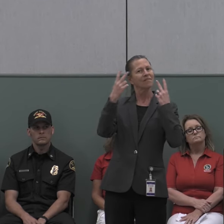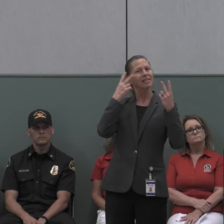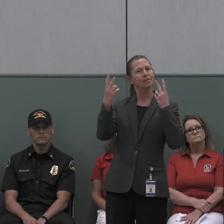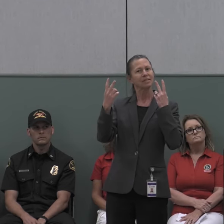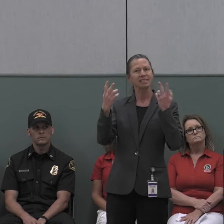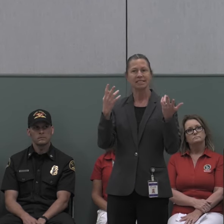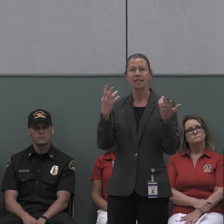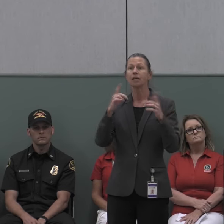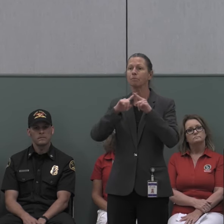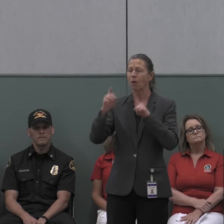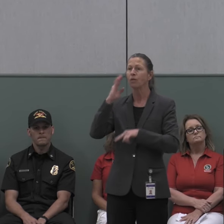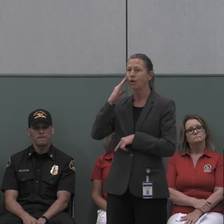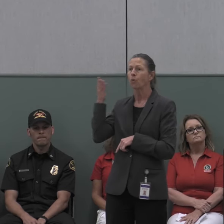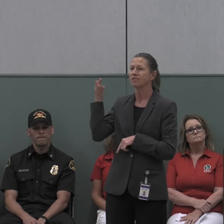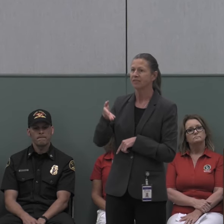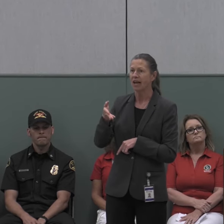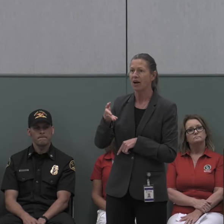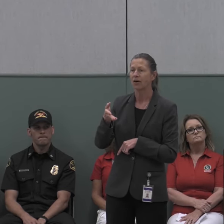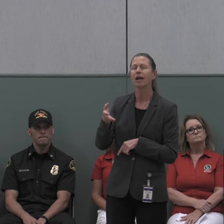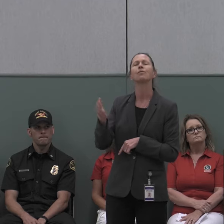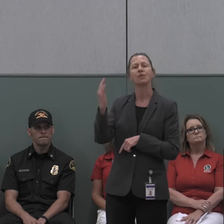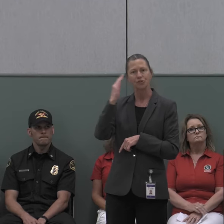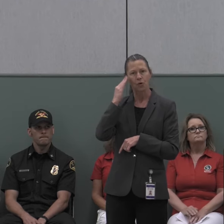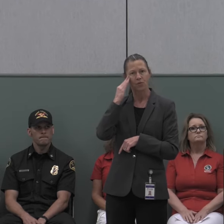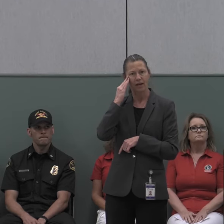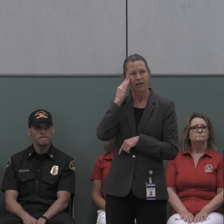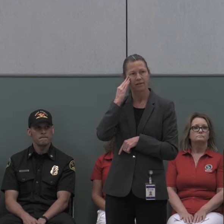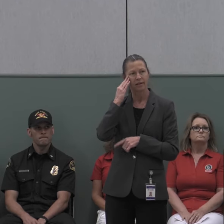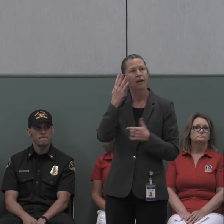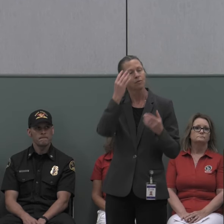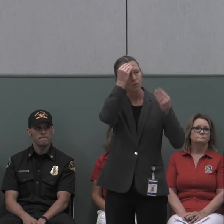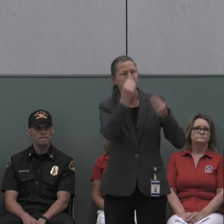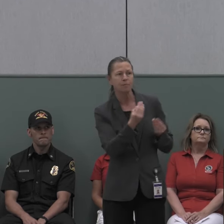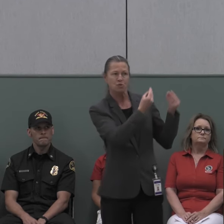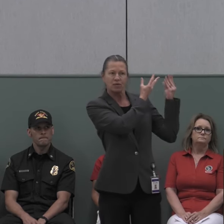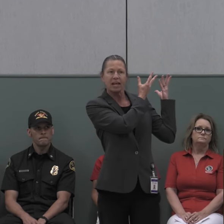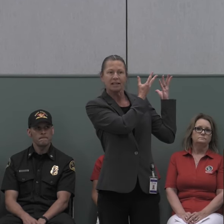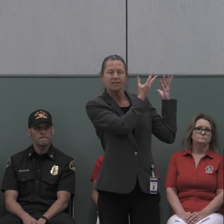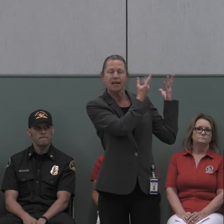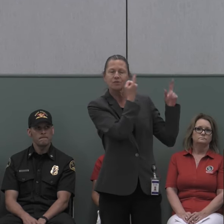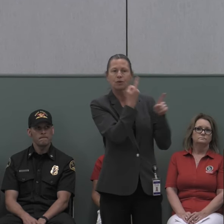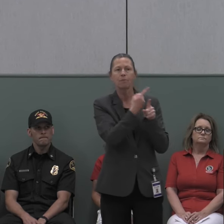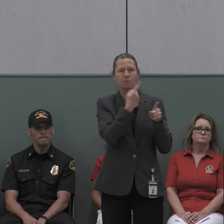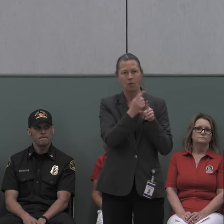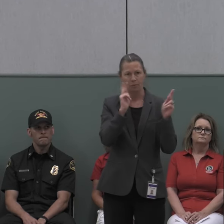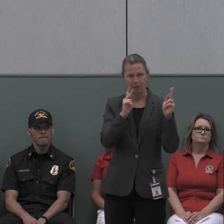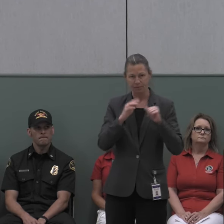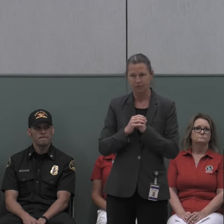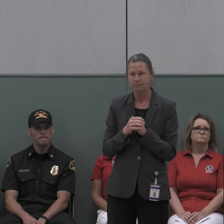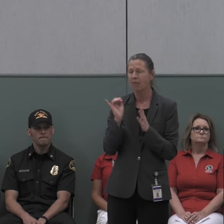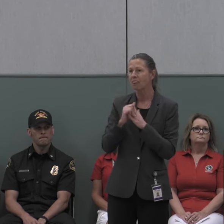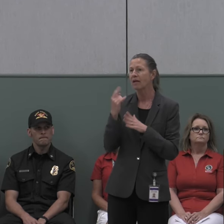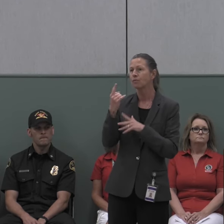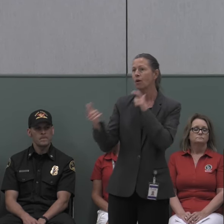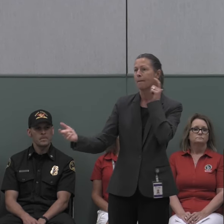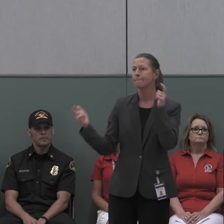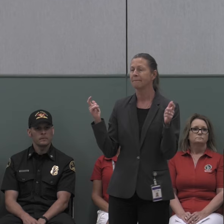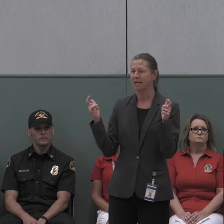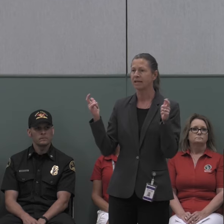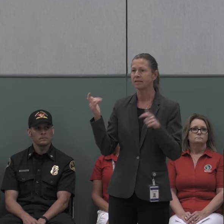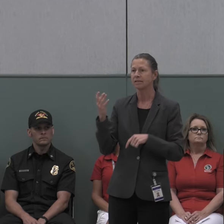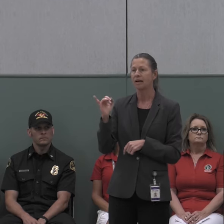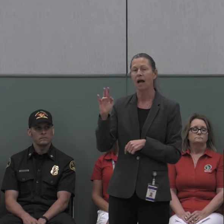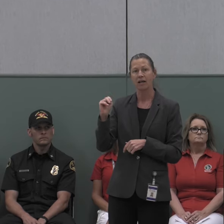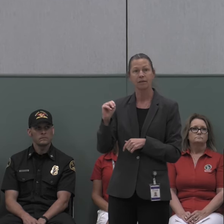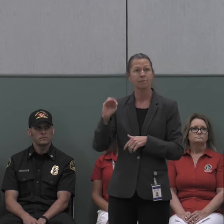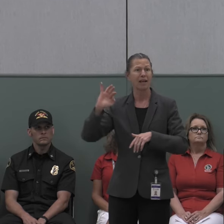we know that, and we're communicating those things to the proper authorities. That's one big item. The other big item, the second